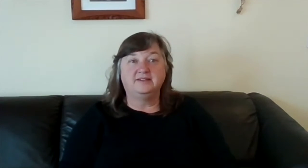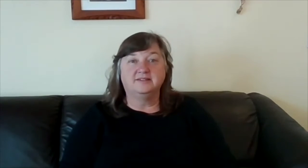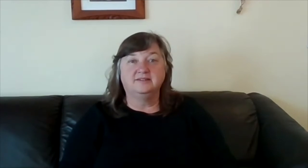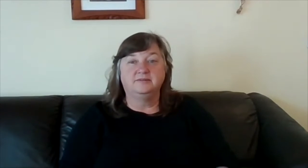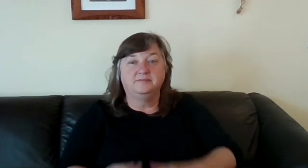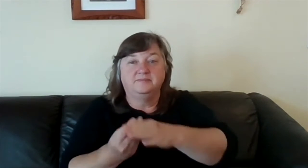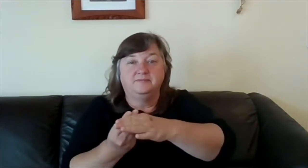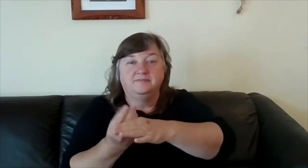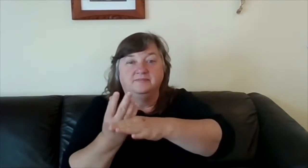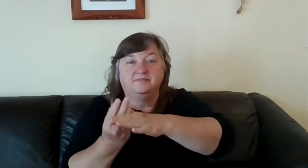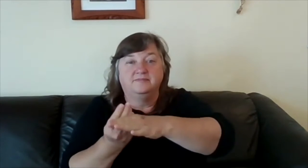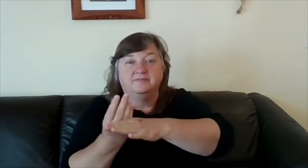Plant.